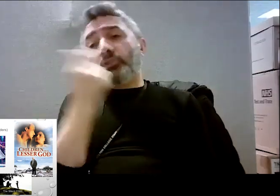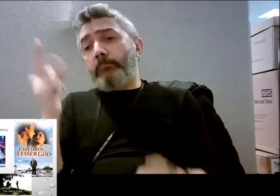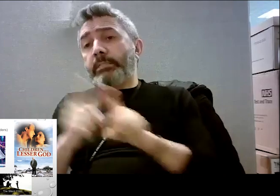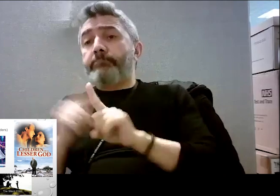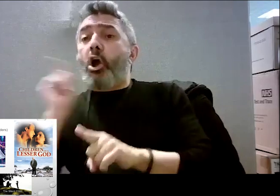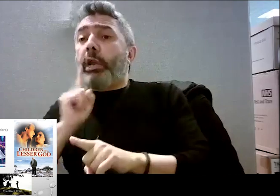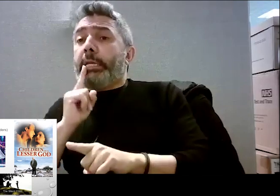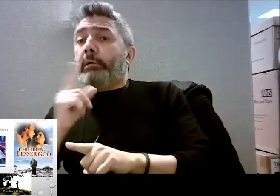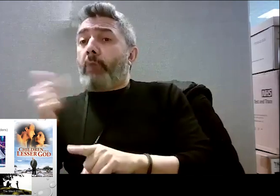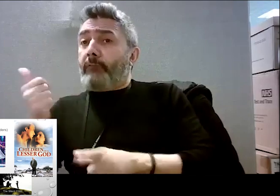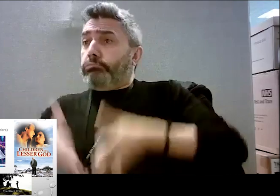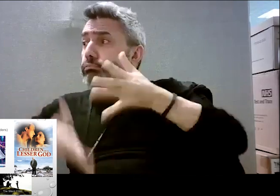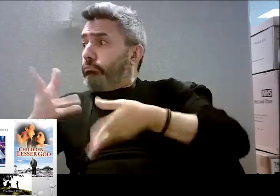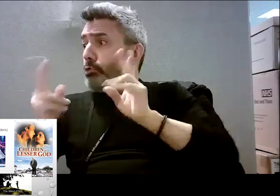young age.